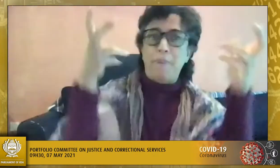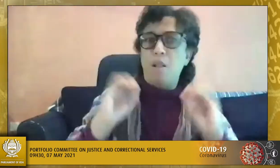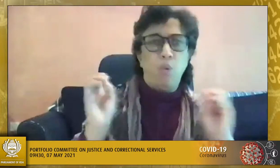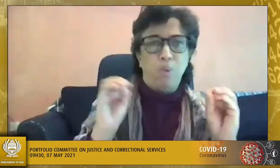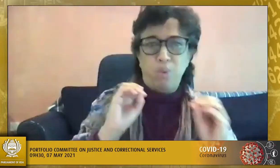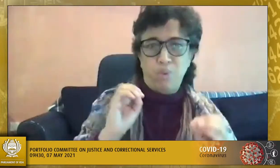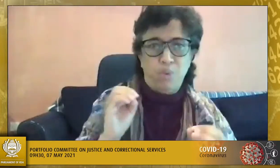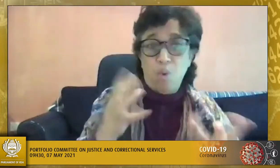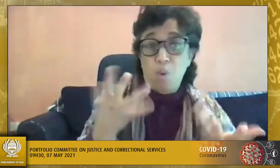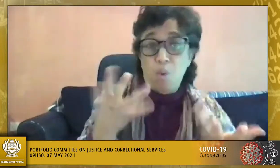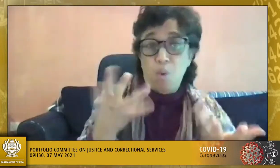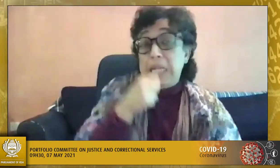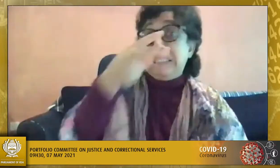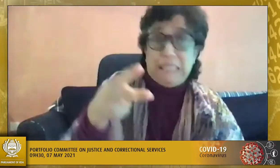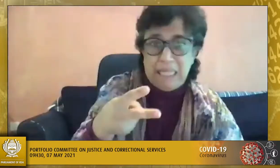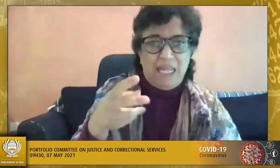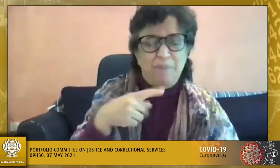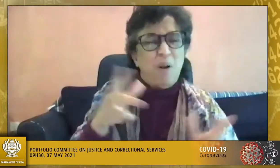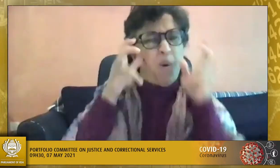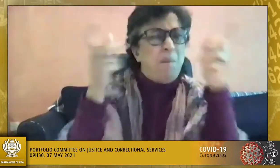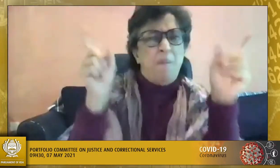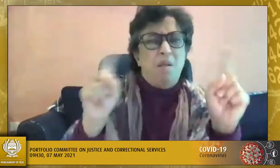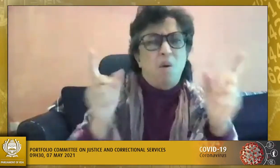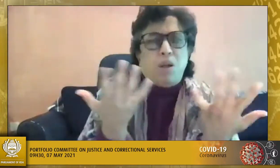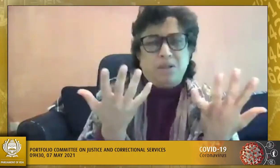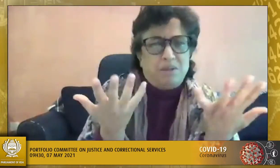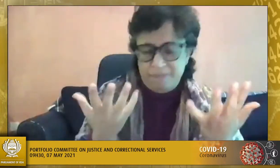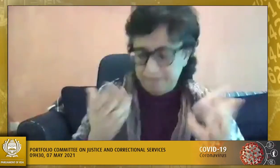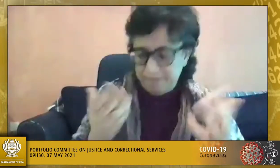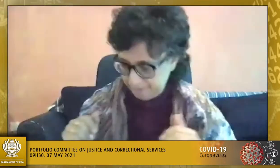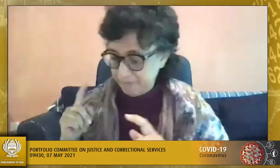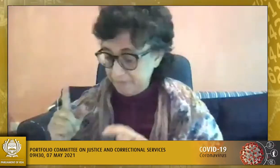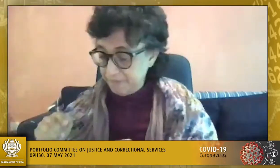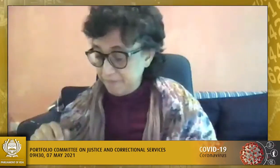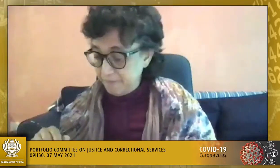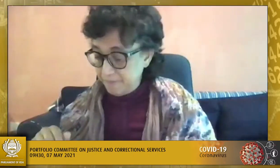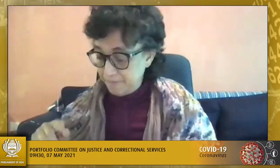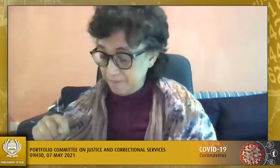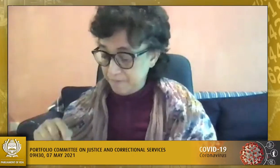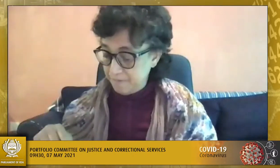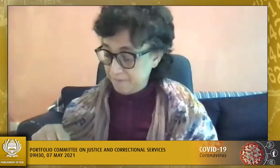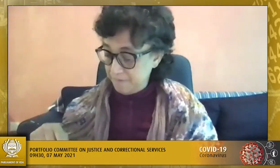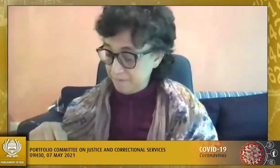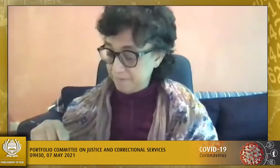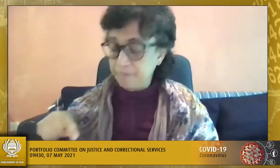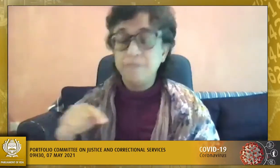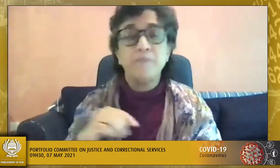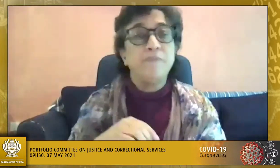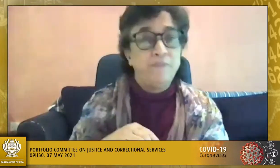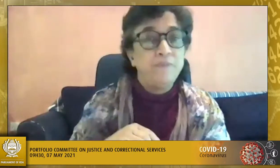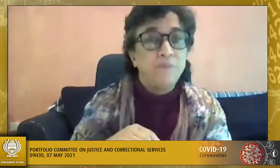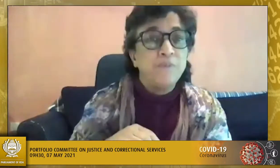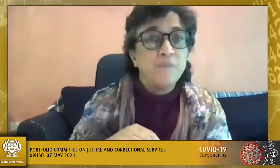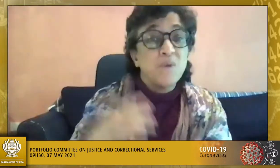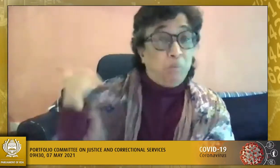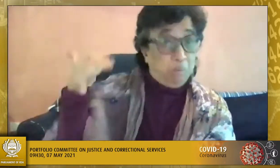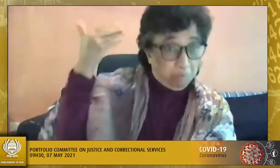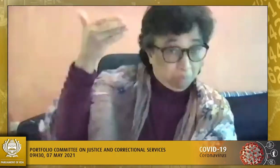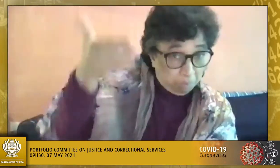plus community and if they have been it's not very audible it's not seen um has there been